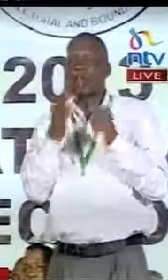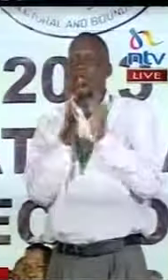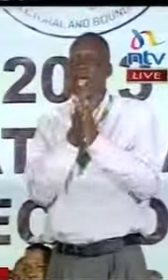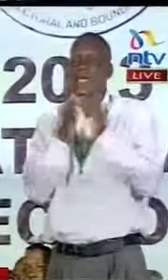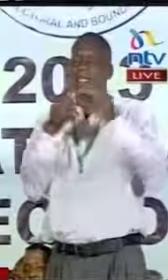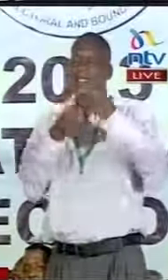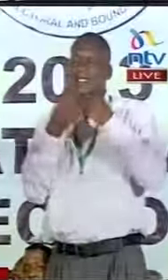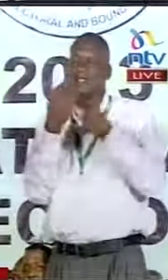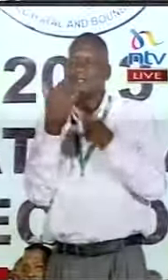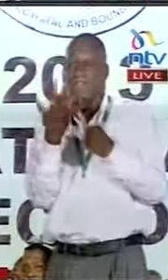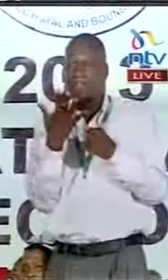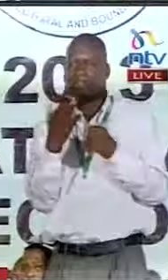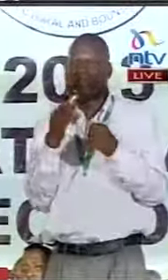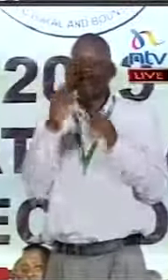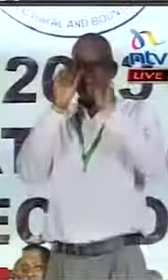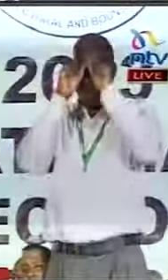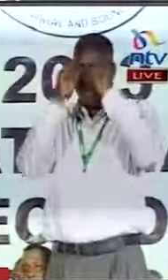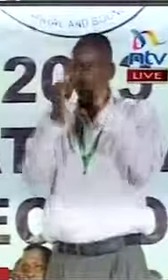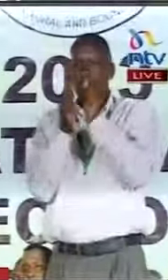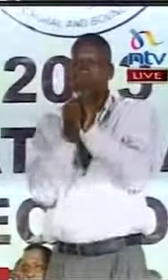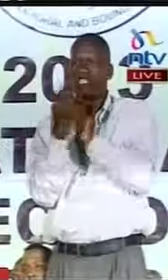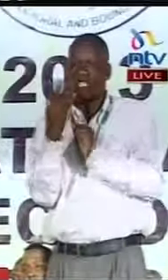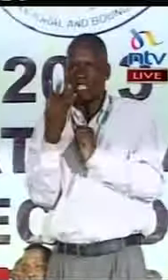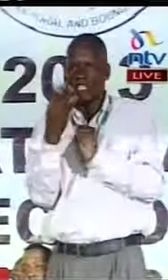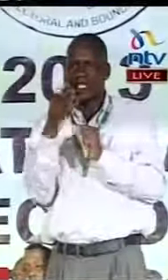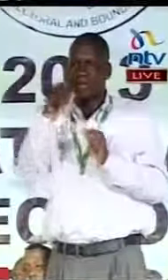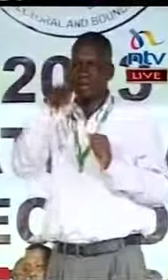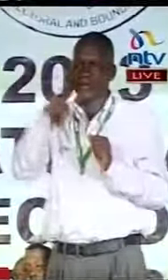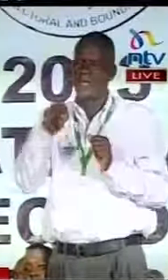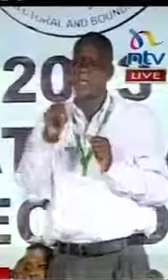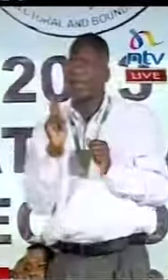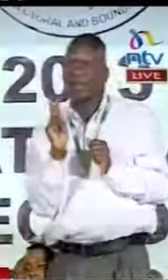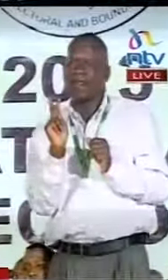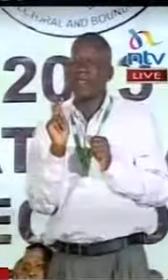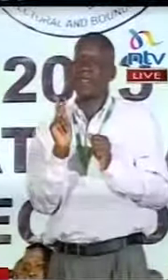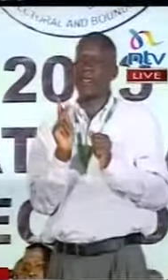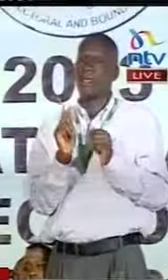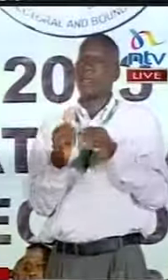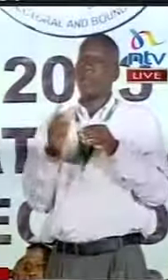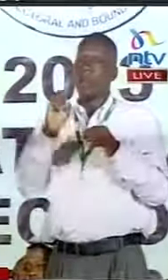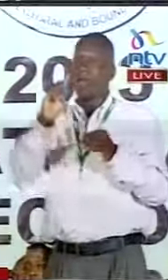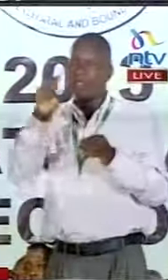365. Paul Mwite, 14. Peter Kenneth,